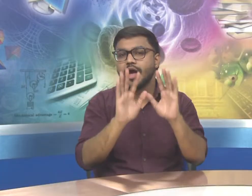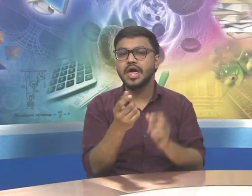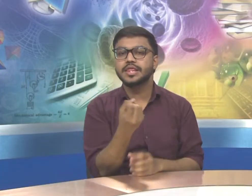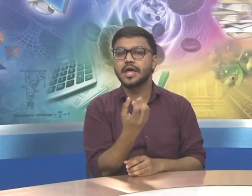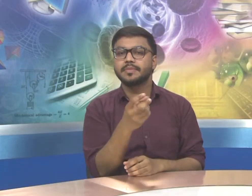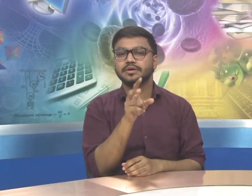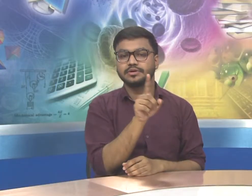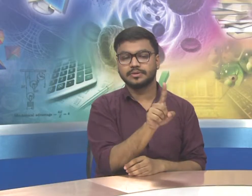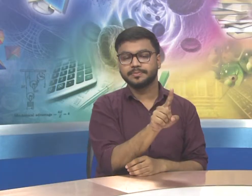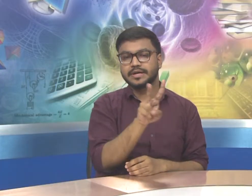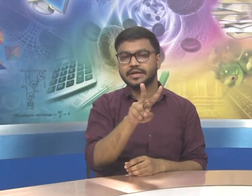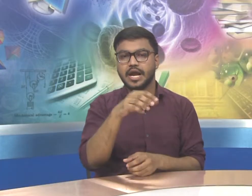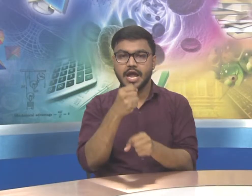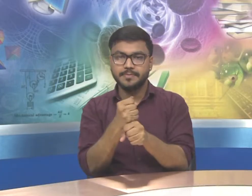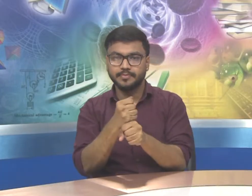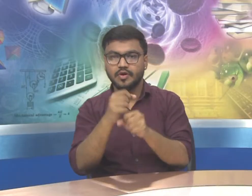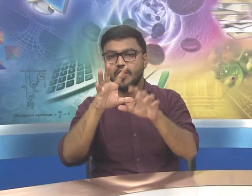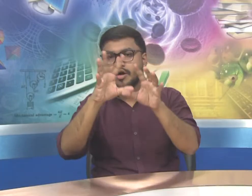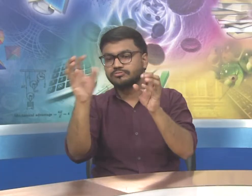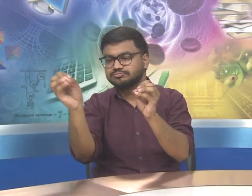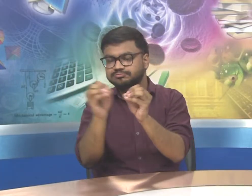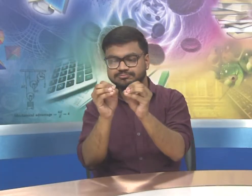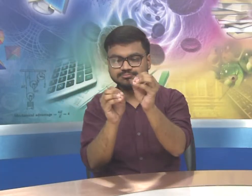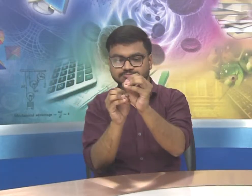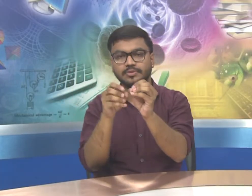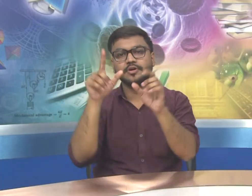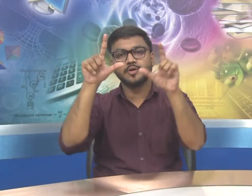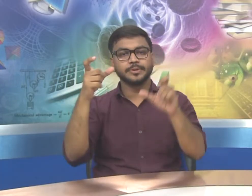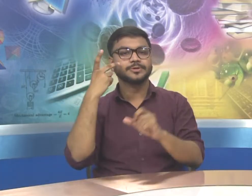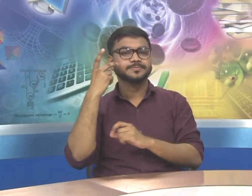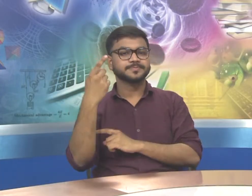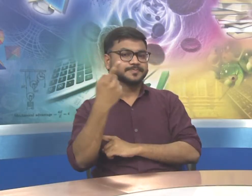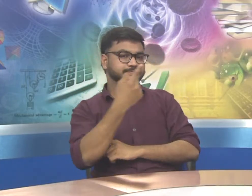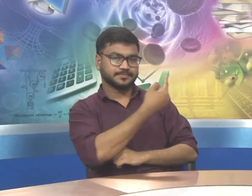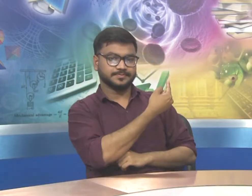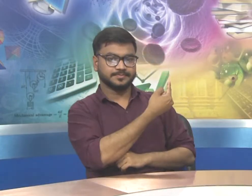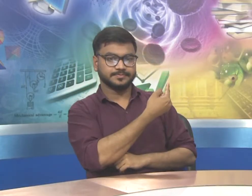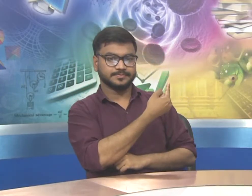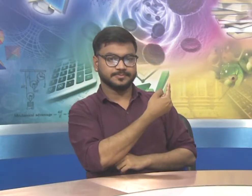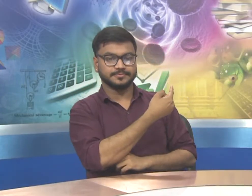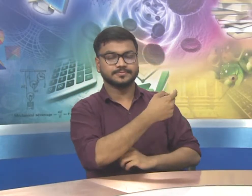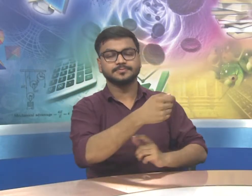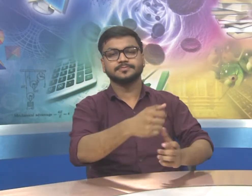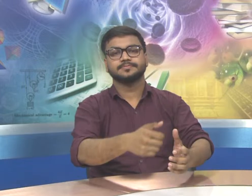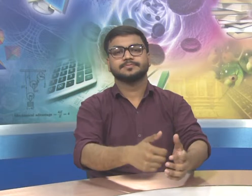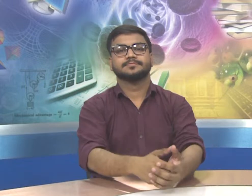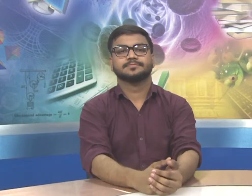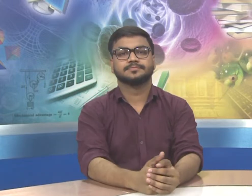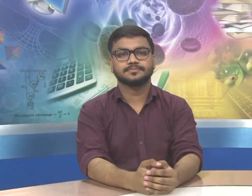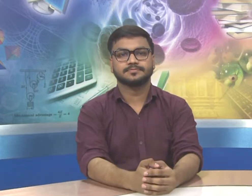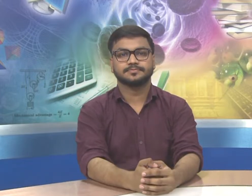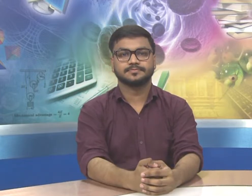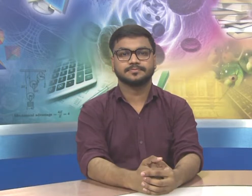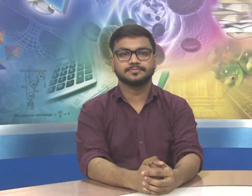One atom of carbon and second two atoms of oxygen combining